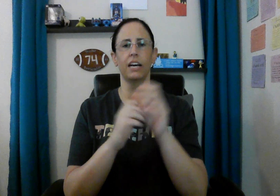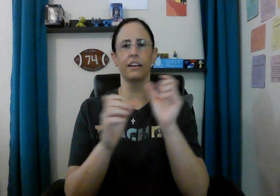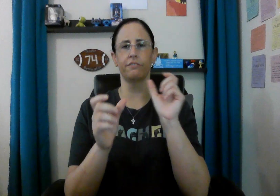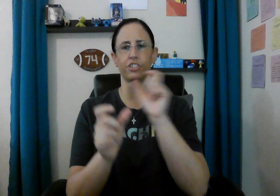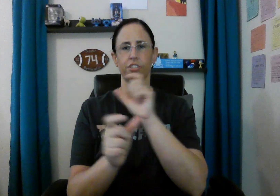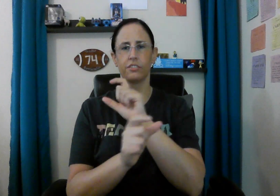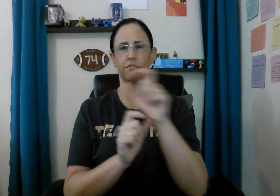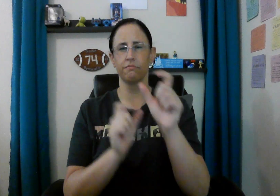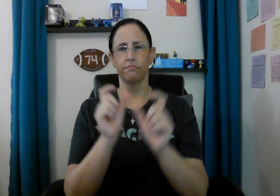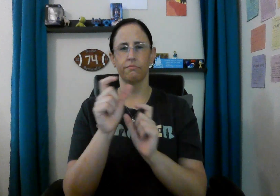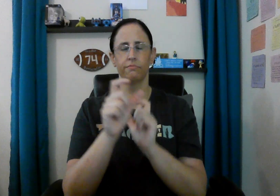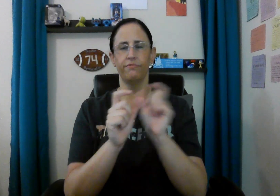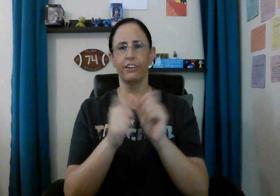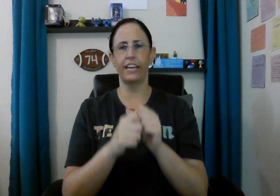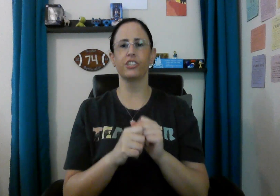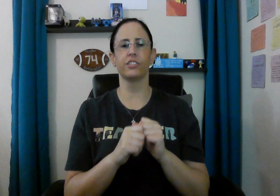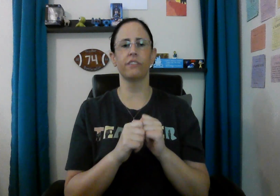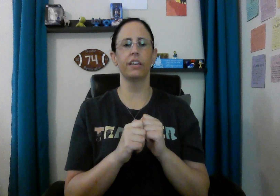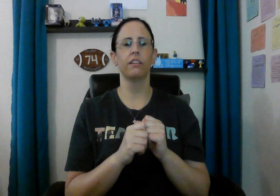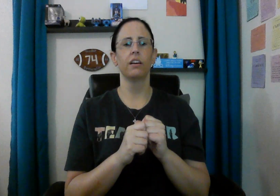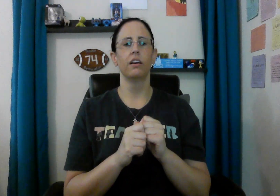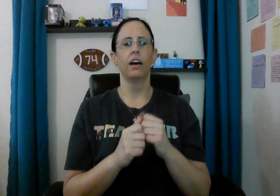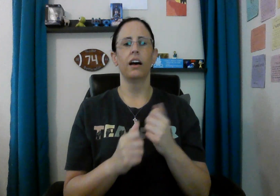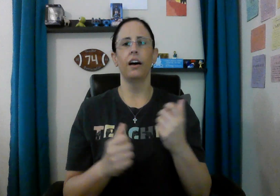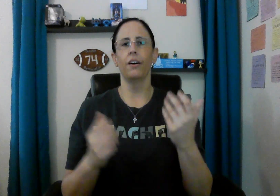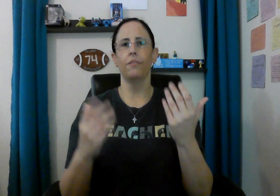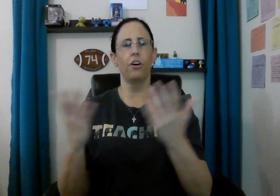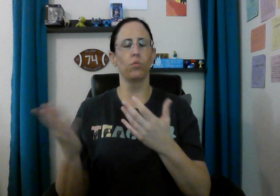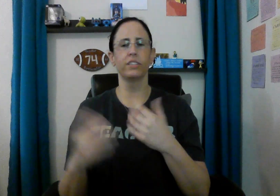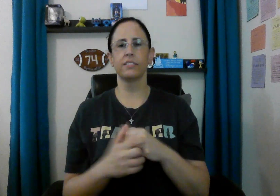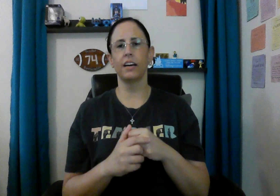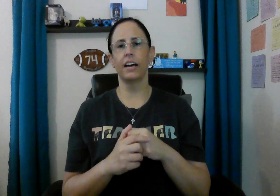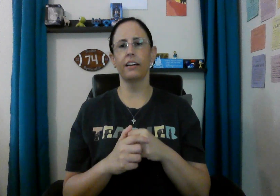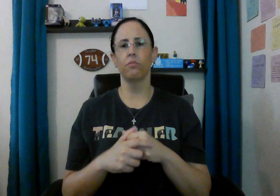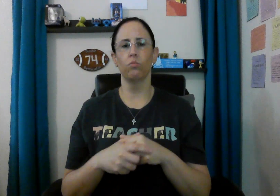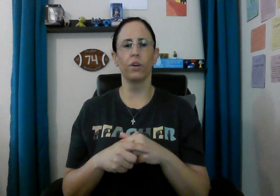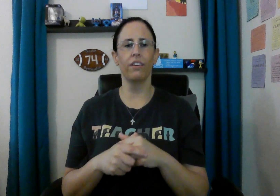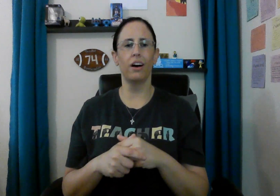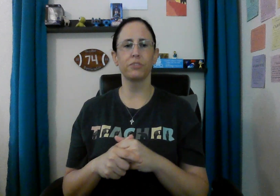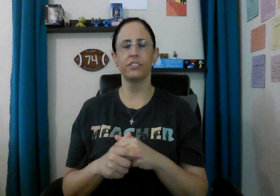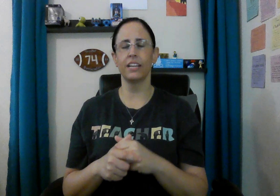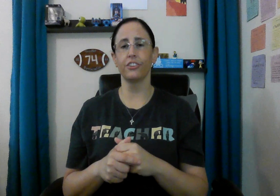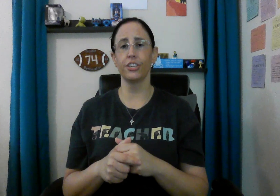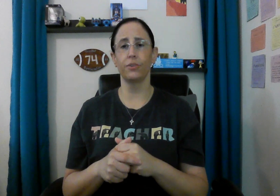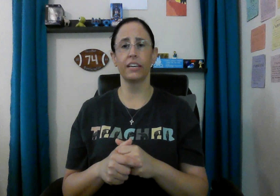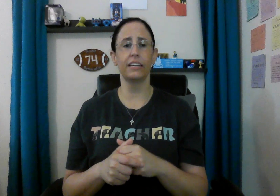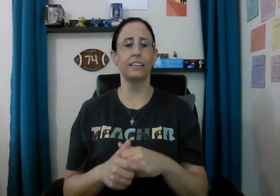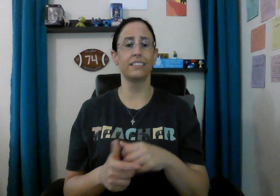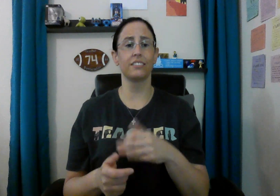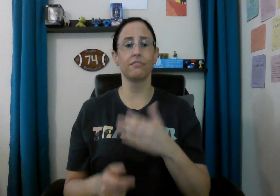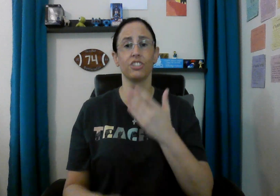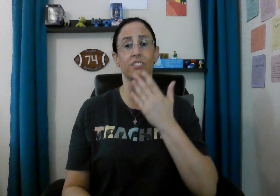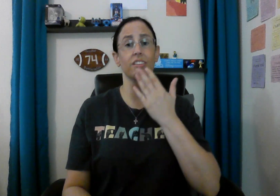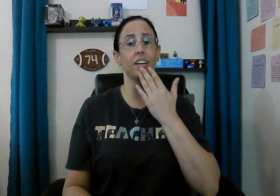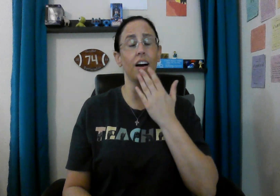of just variations of it. On what's a sign, one of the options that they're doing is just